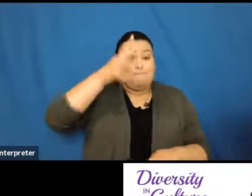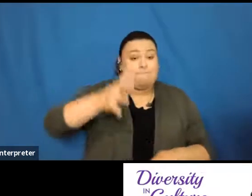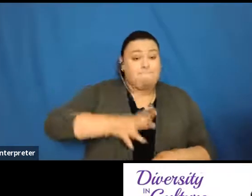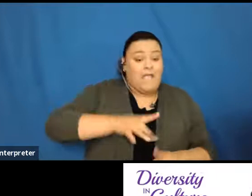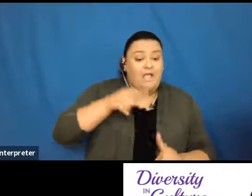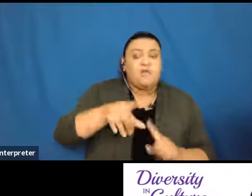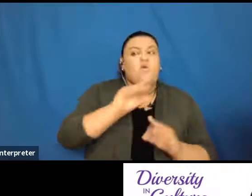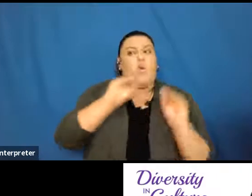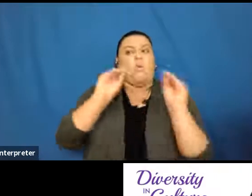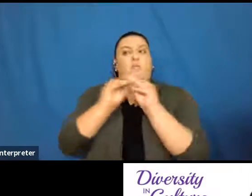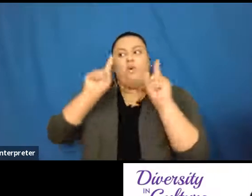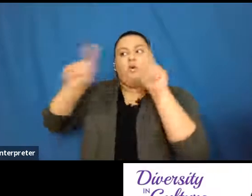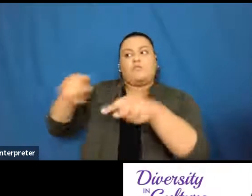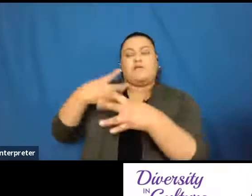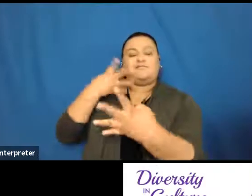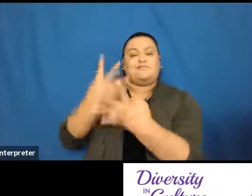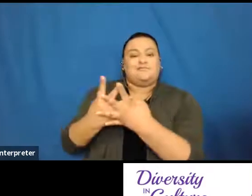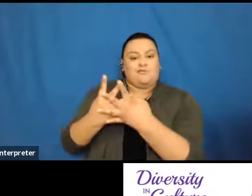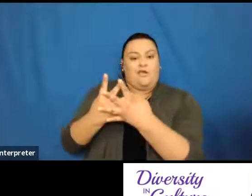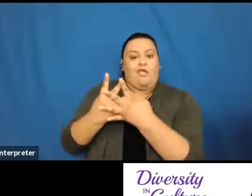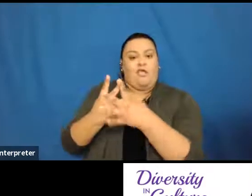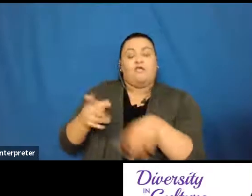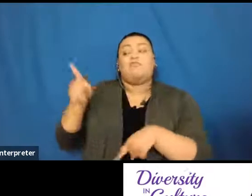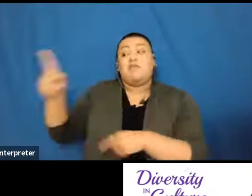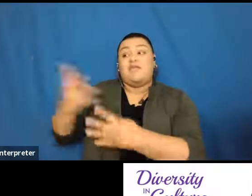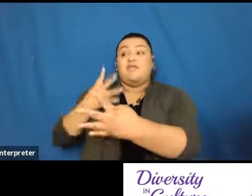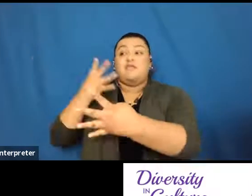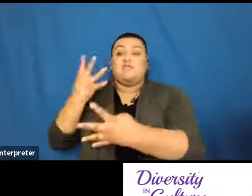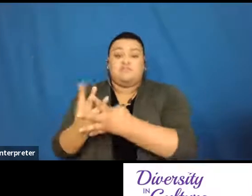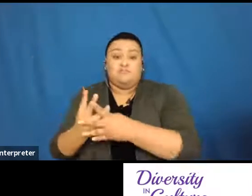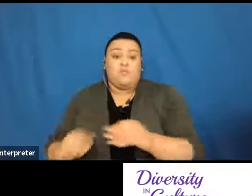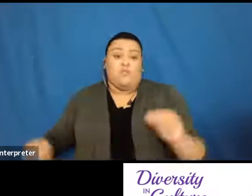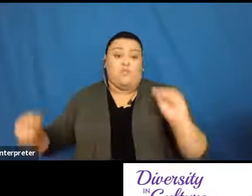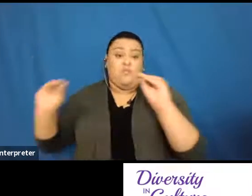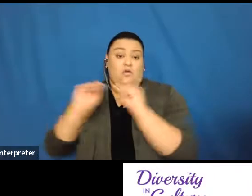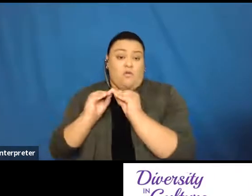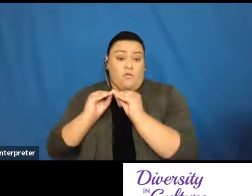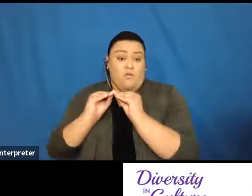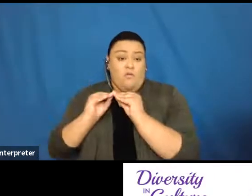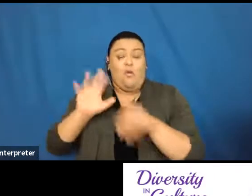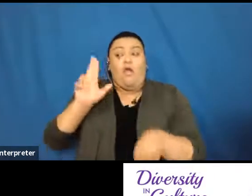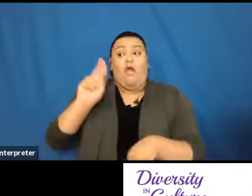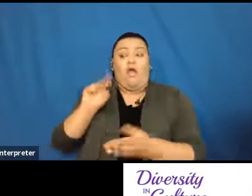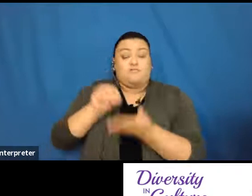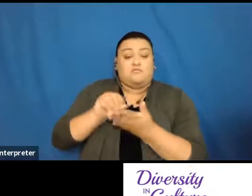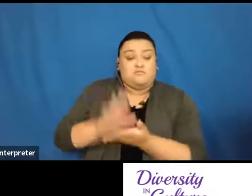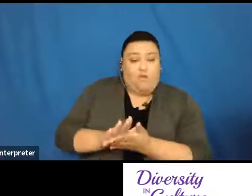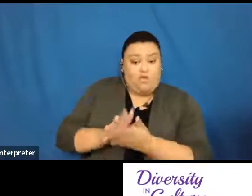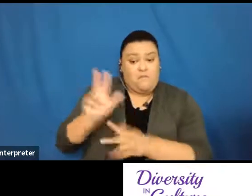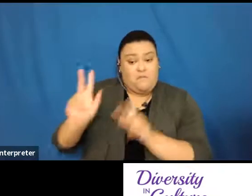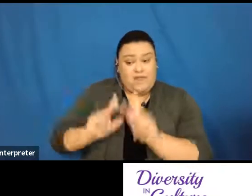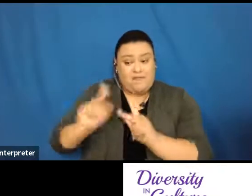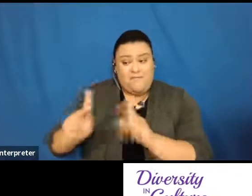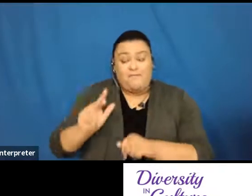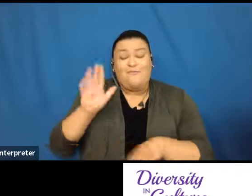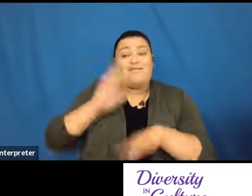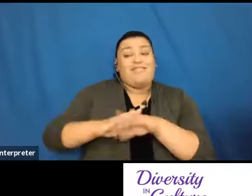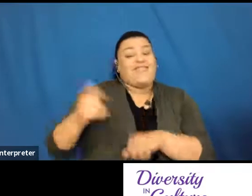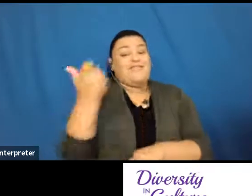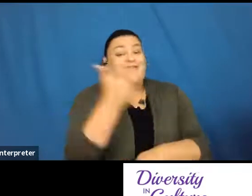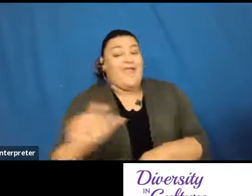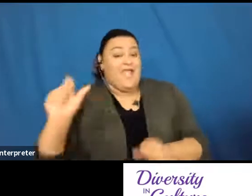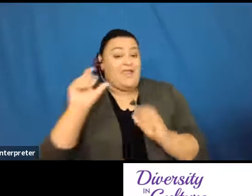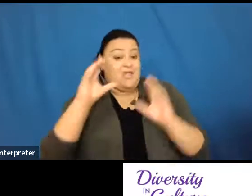than ever. He has incarcerated more undocumented people than any other president, you